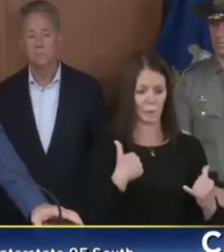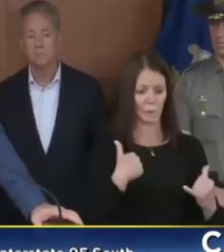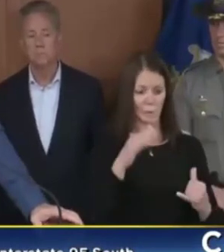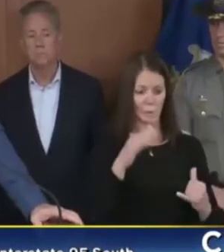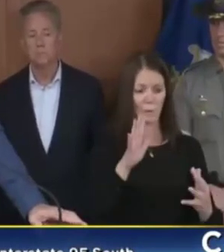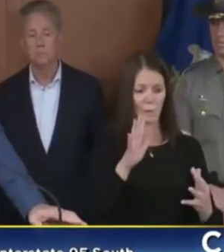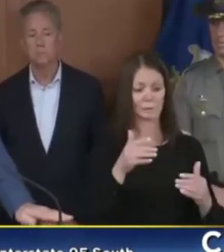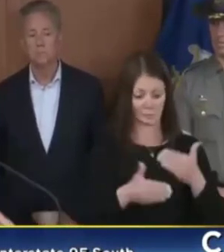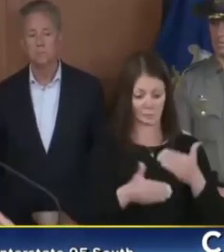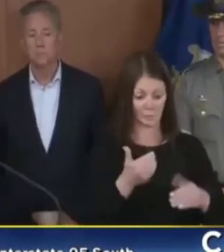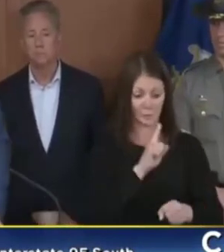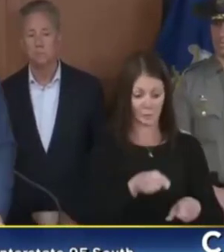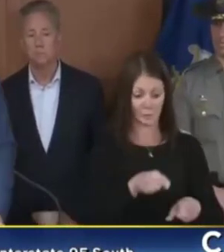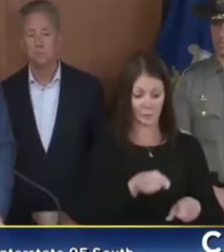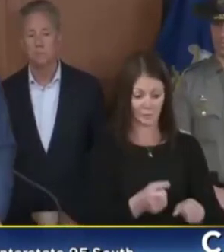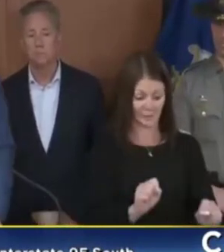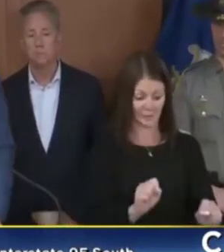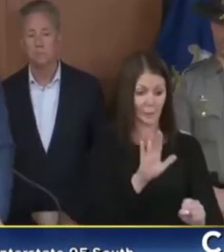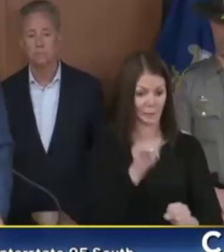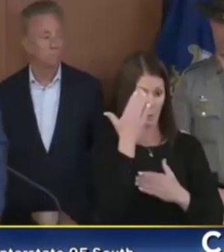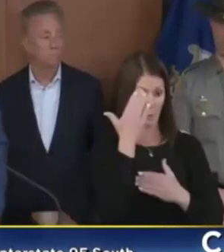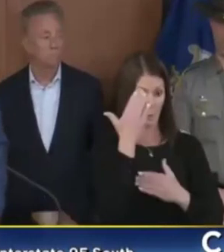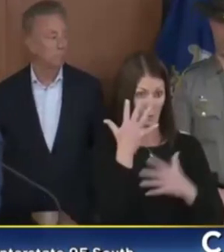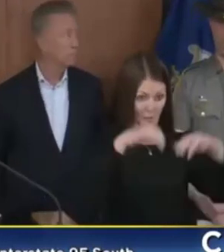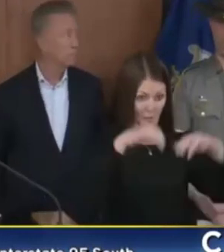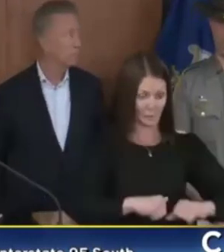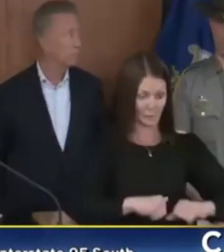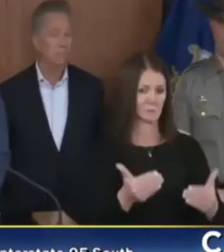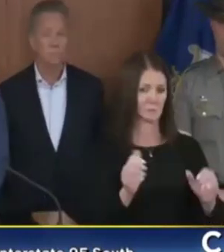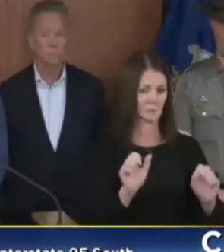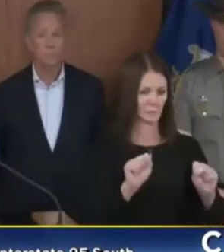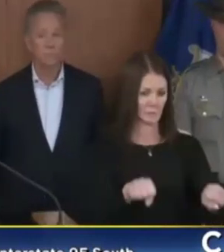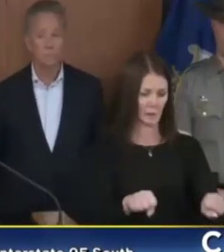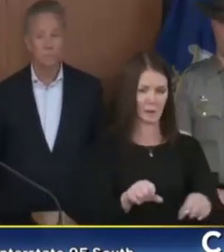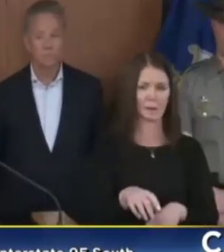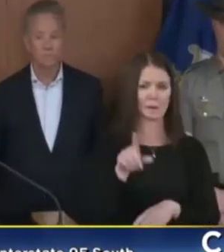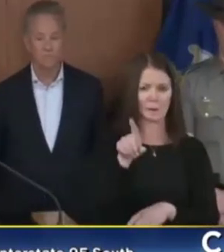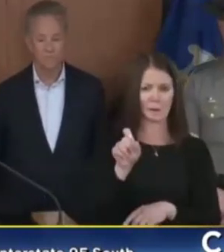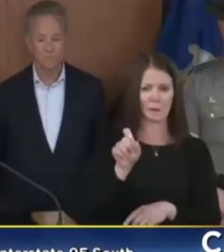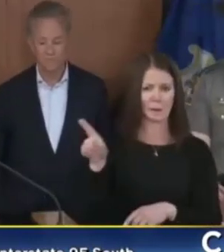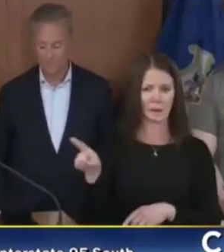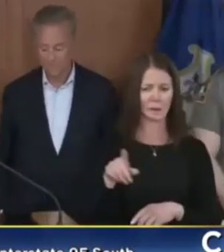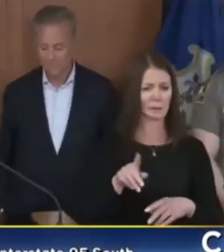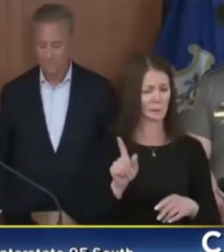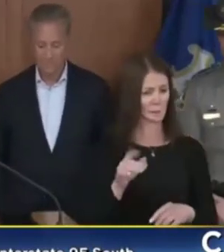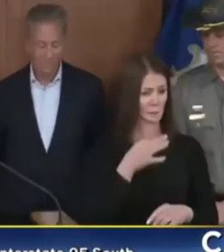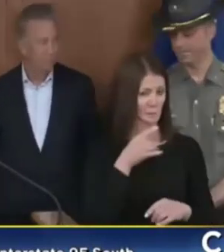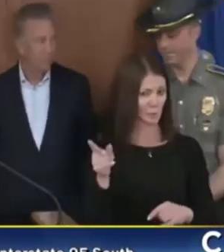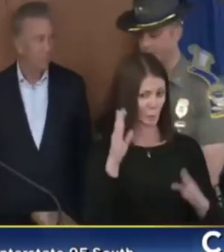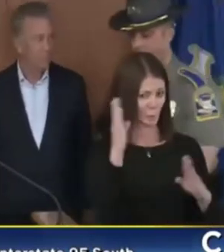morning. Earl, are you concerned about increased incidents of road rage or people who are frustrated by confused by these